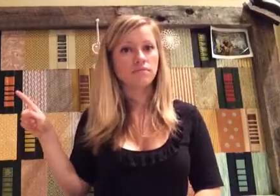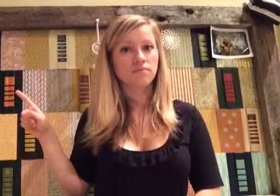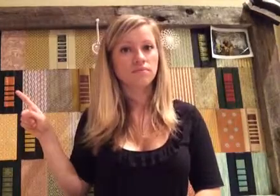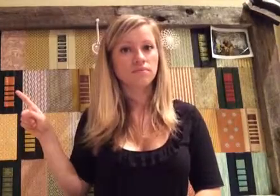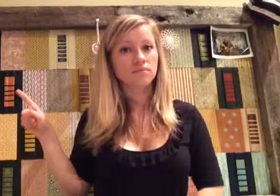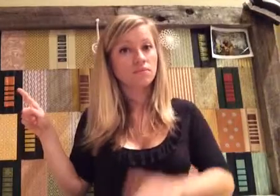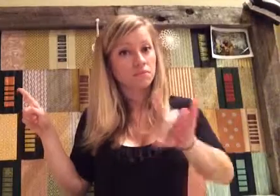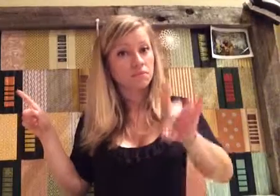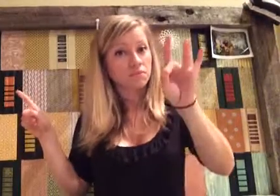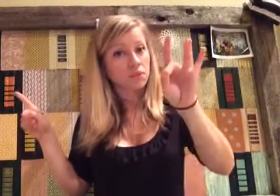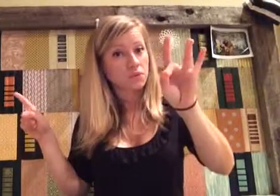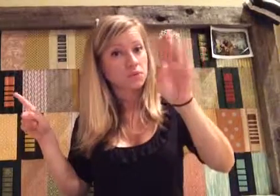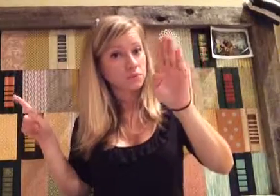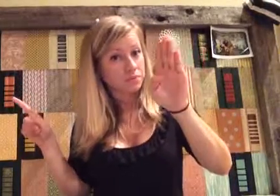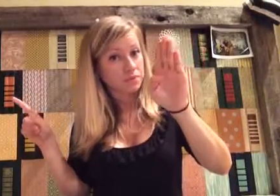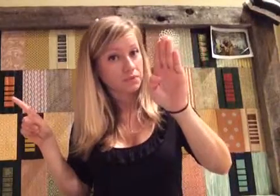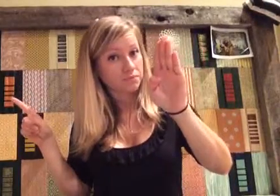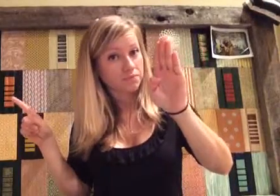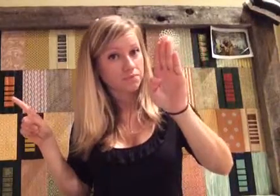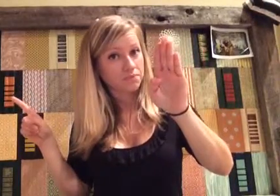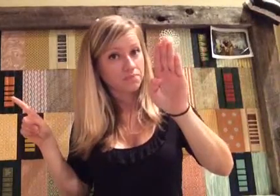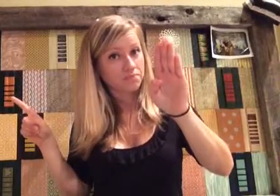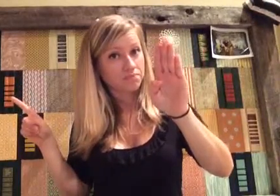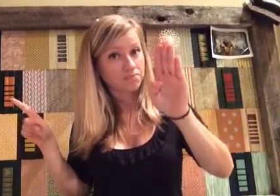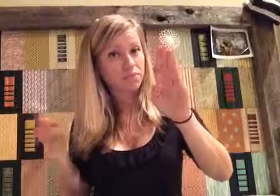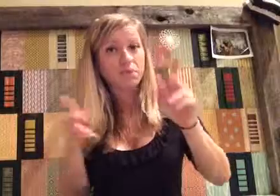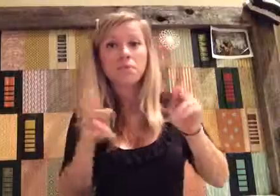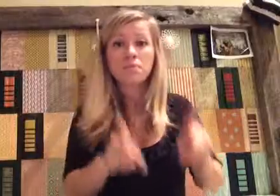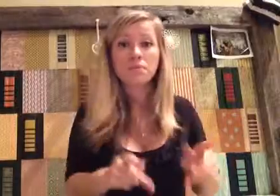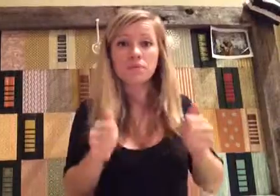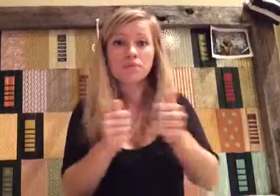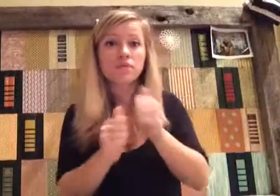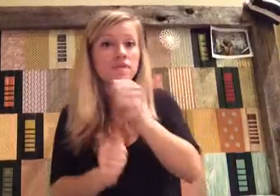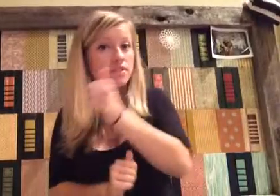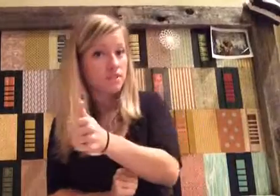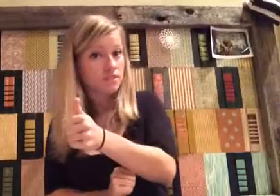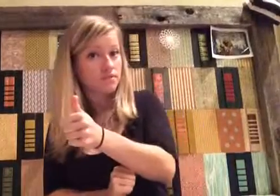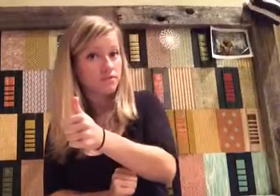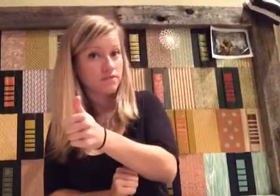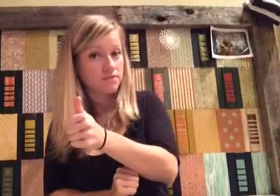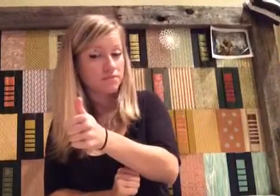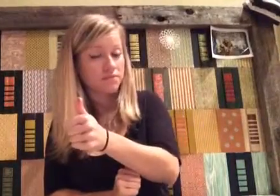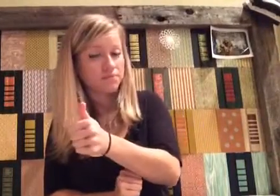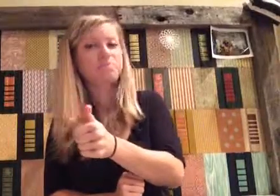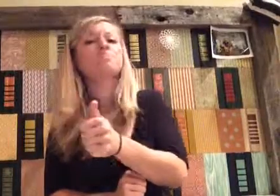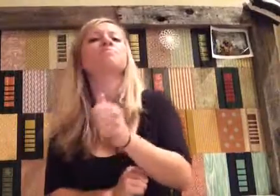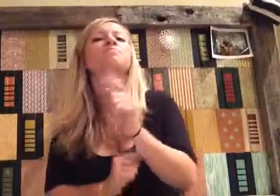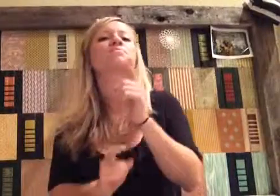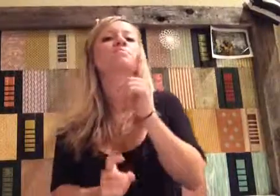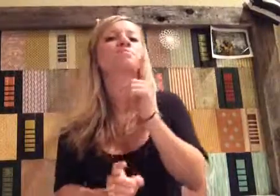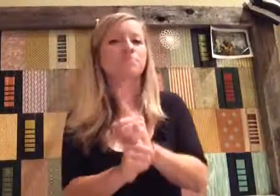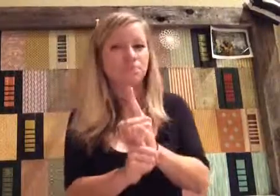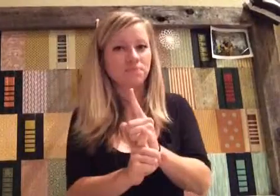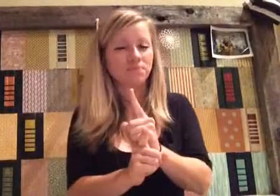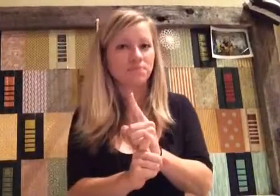Did you choose B, person versus self, as your answer? You are correct. Maxine is struggling with the